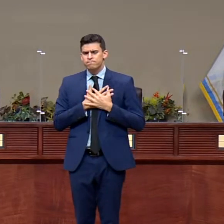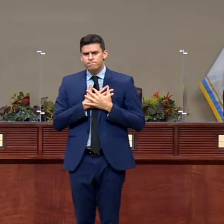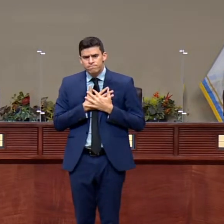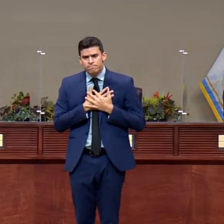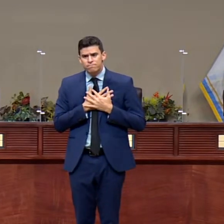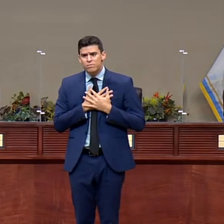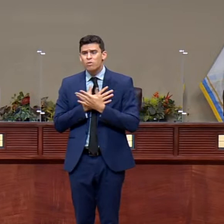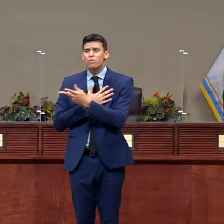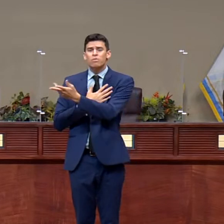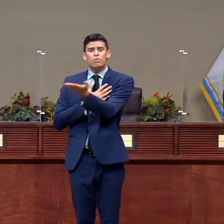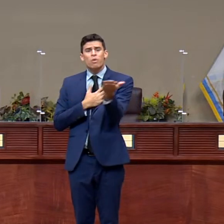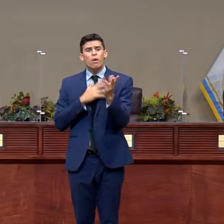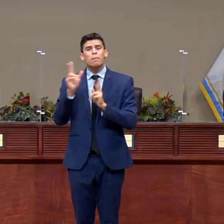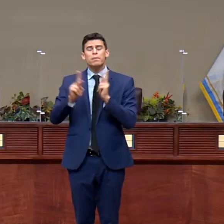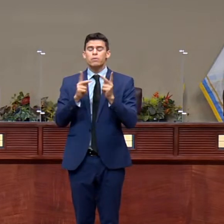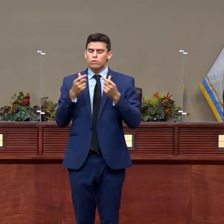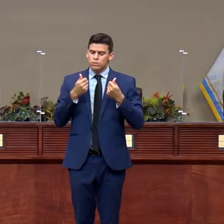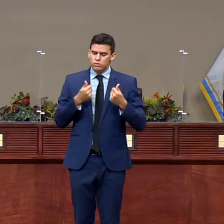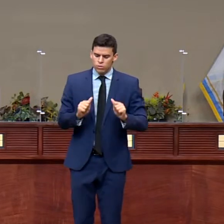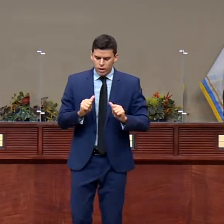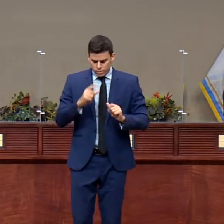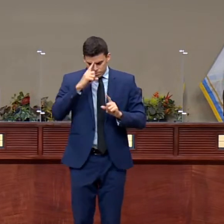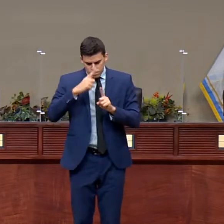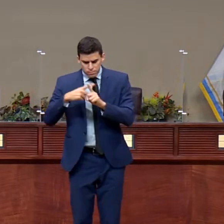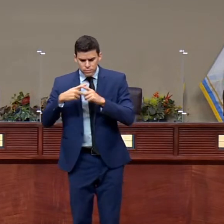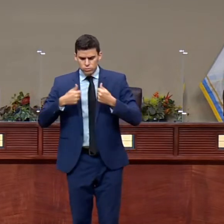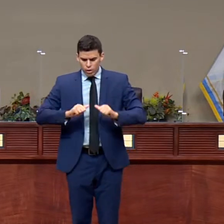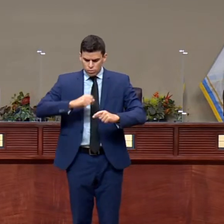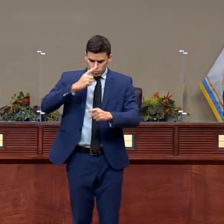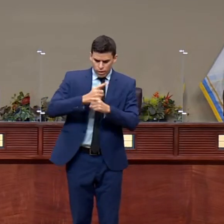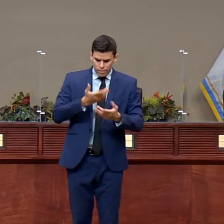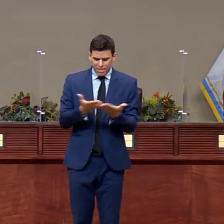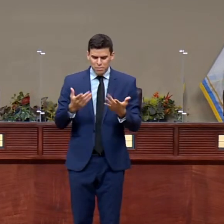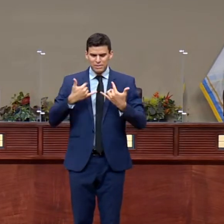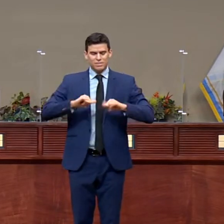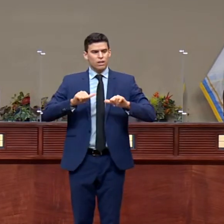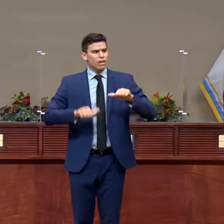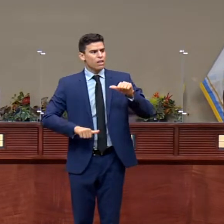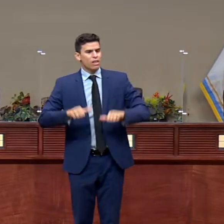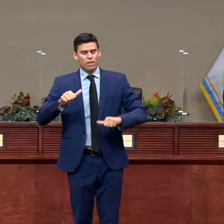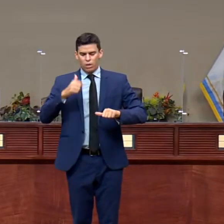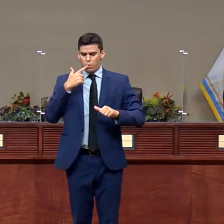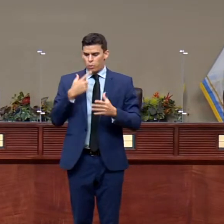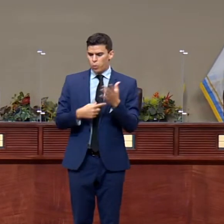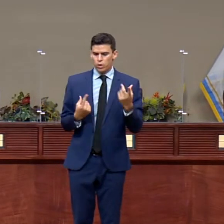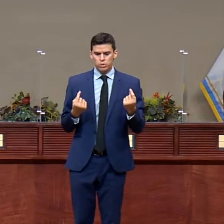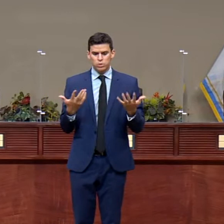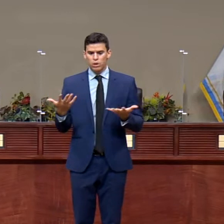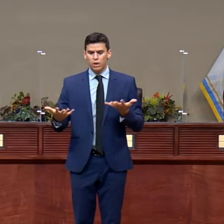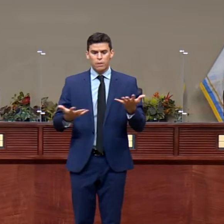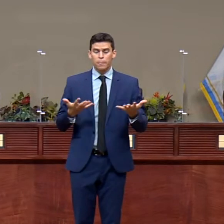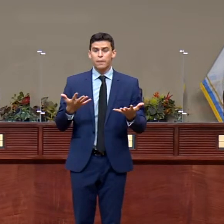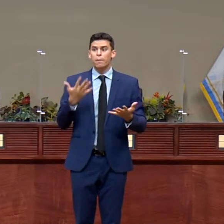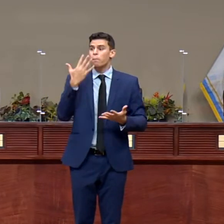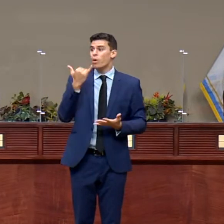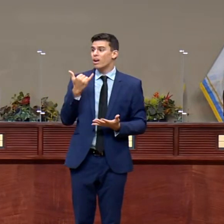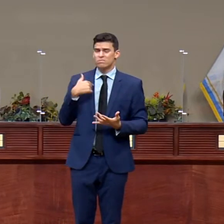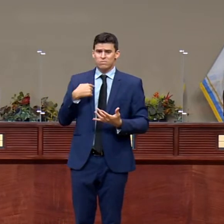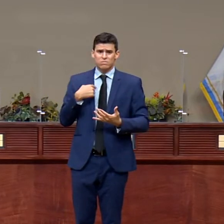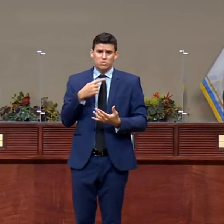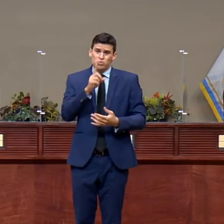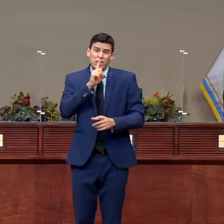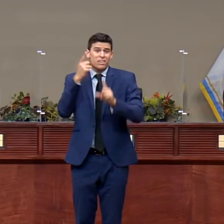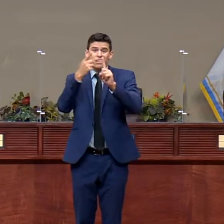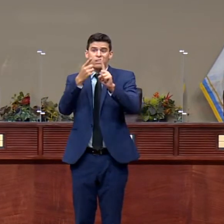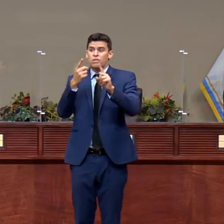to do the right thing and yet still aren't absolutely sure what to do. Because we all want the same thing.